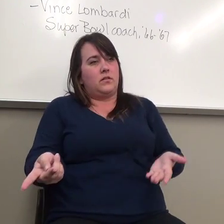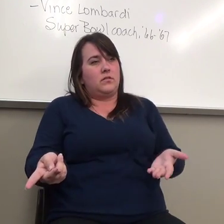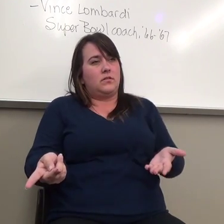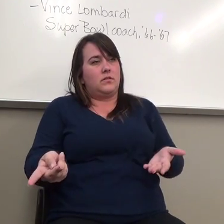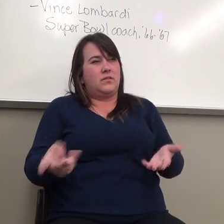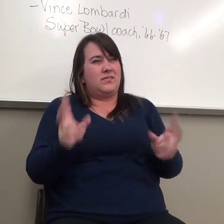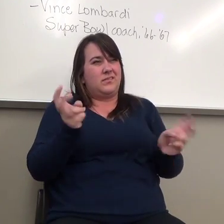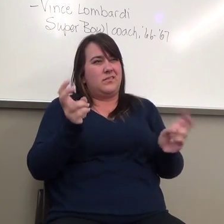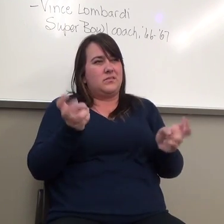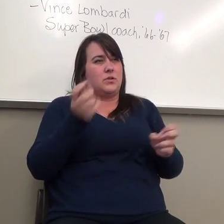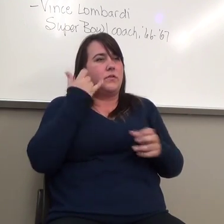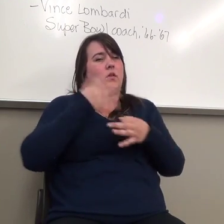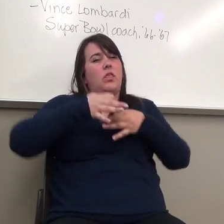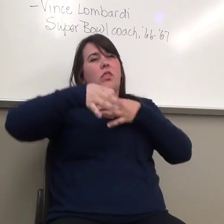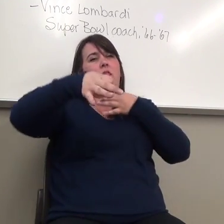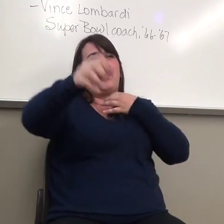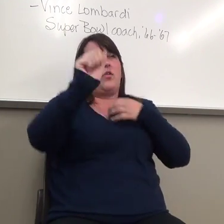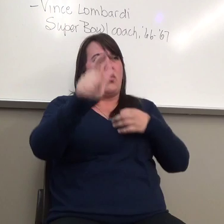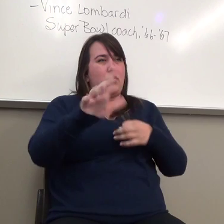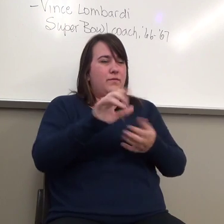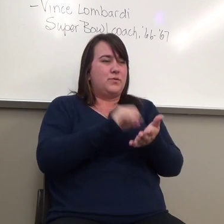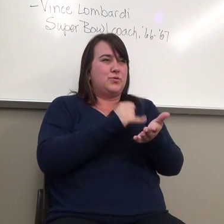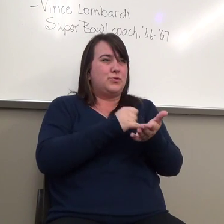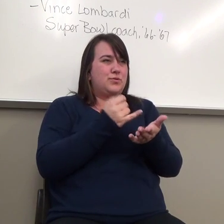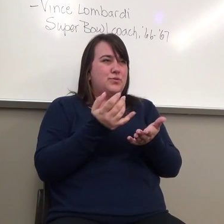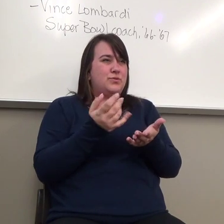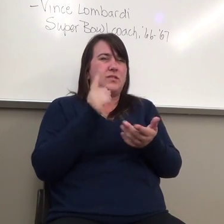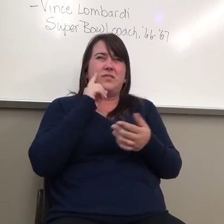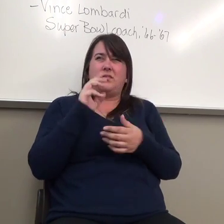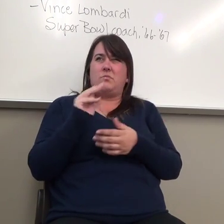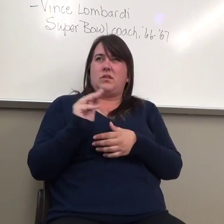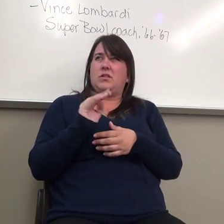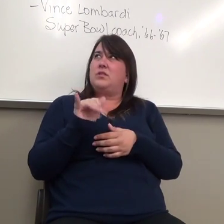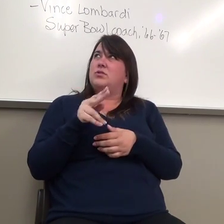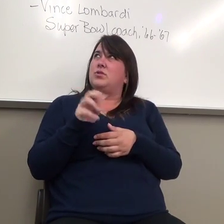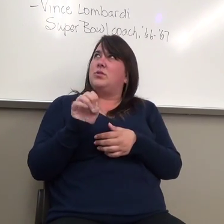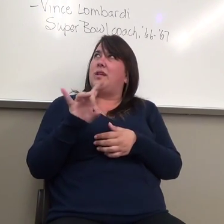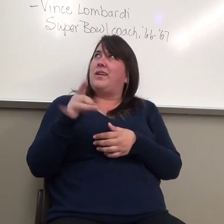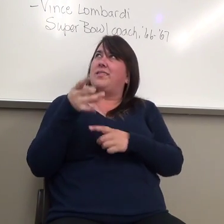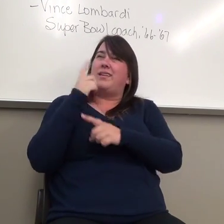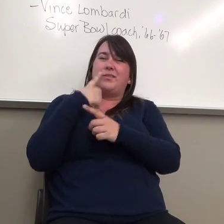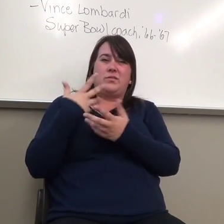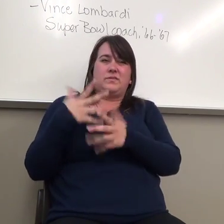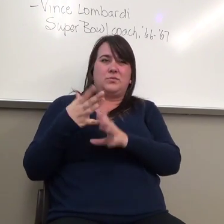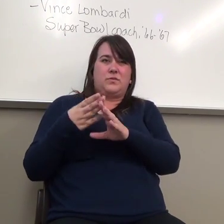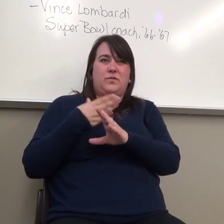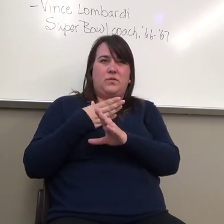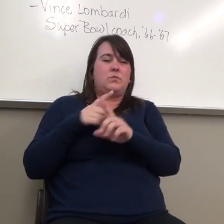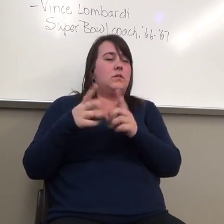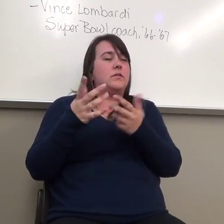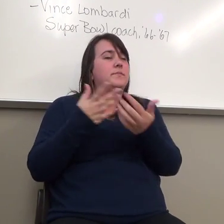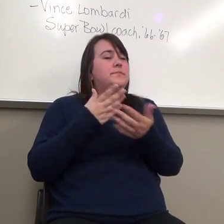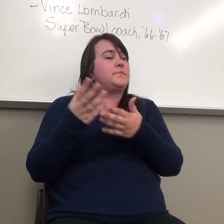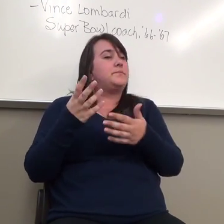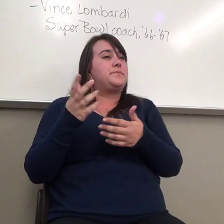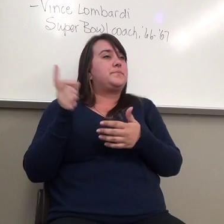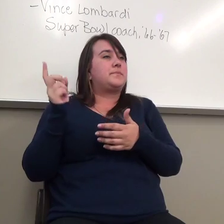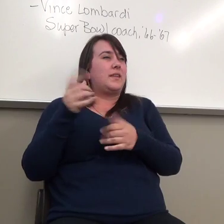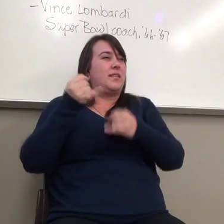Monday, June 8th, I think that's a little bit late. I think it's more like, I have to get in and fix that. It's the last, it's